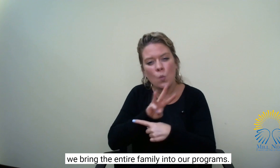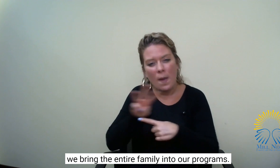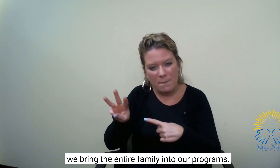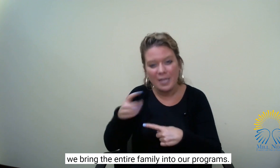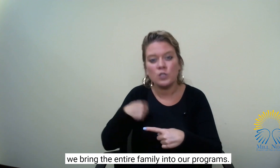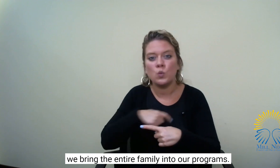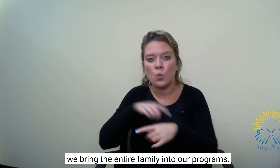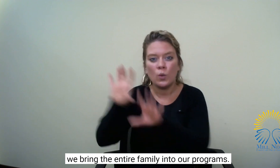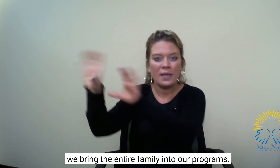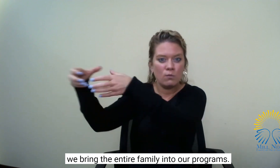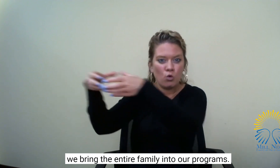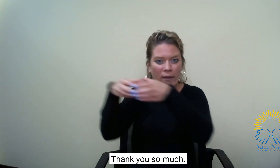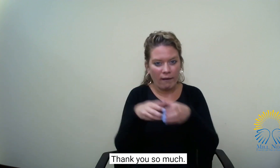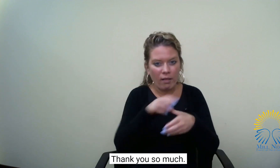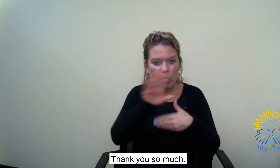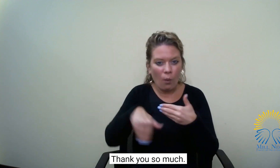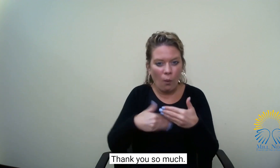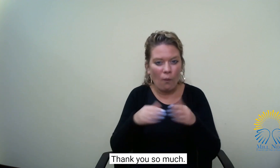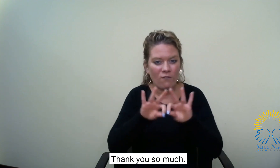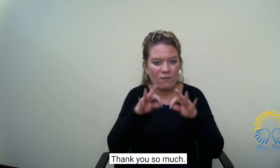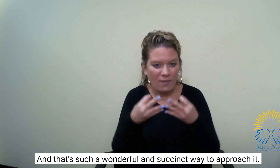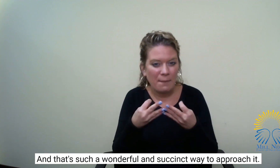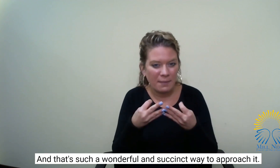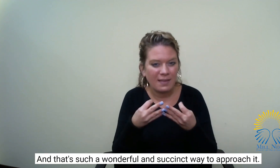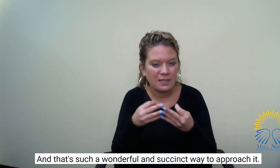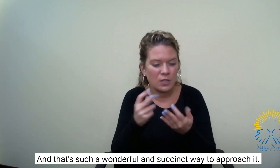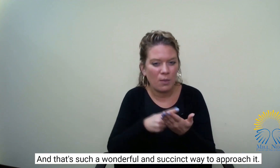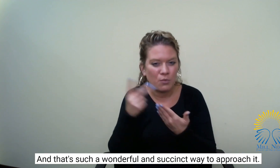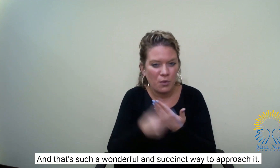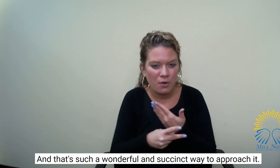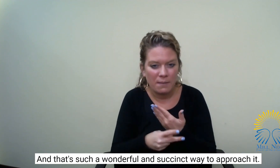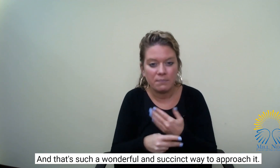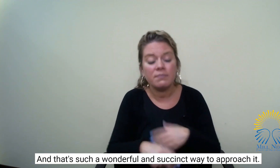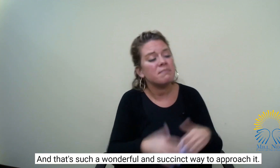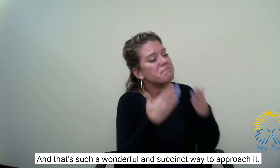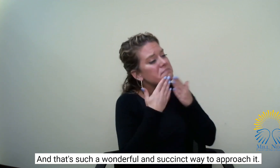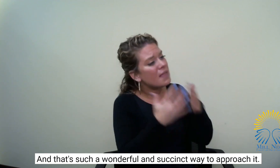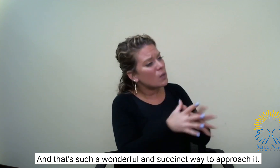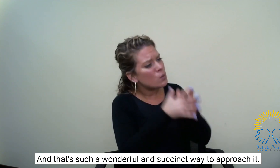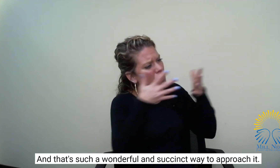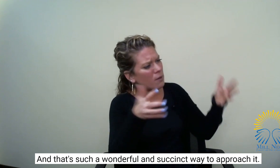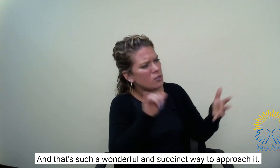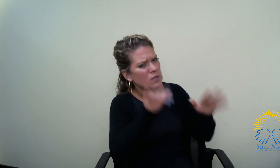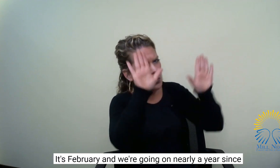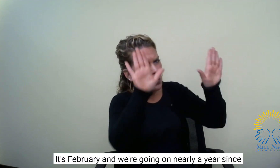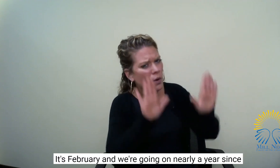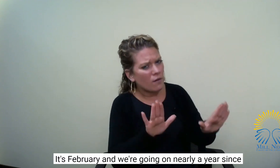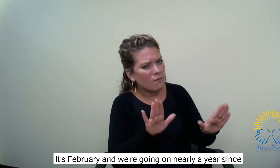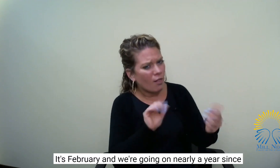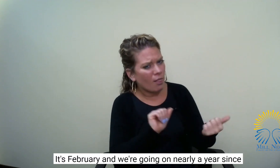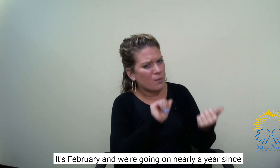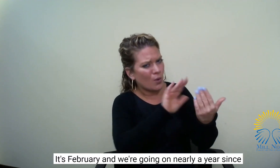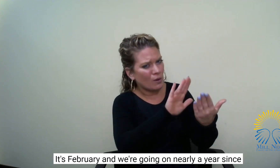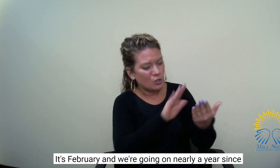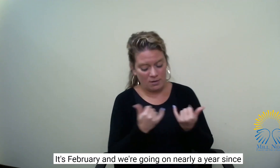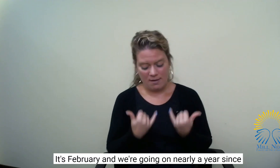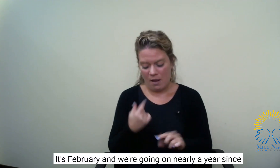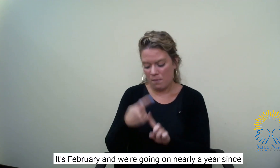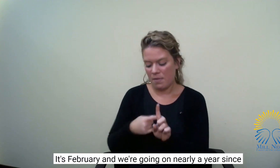our programs. Thank you so much. And that's such a wonderful and succinct way to approach it. It's February, and we're going on